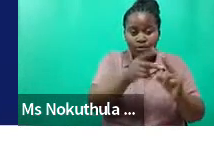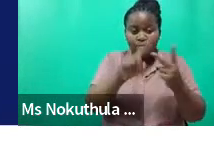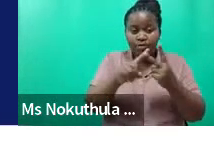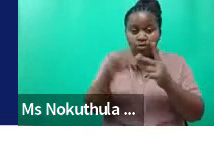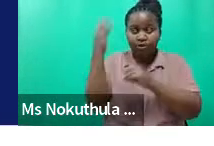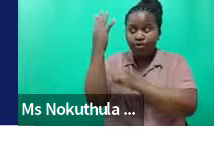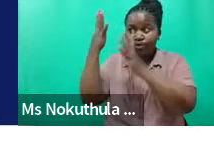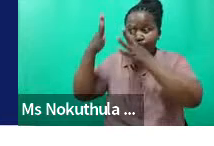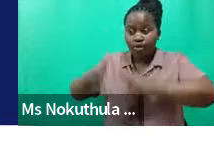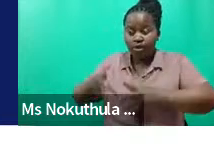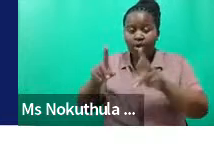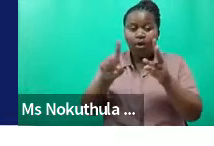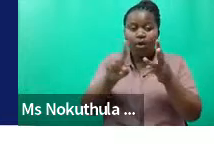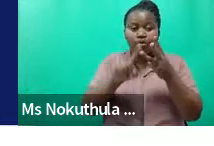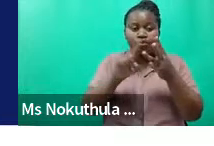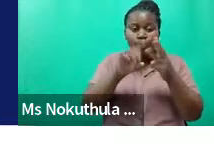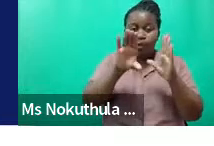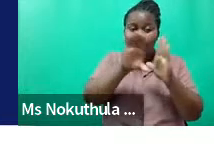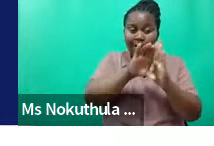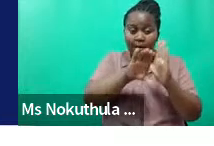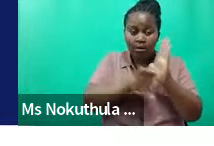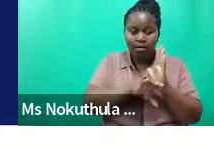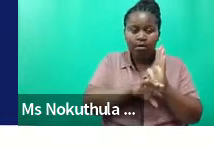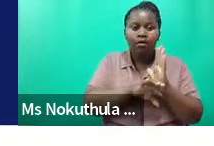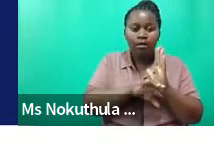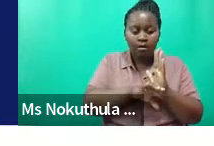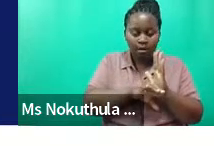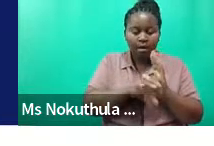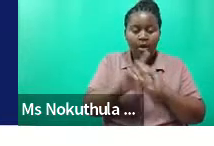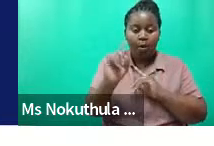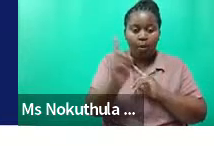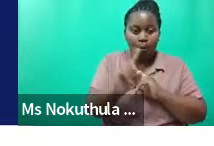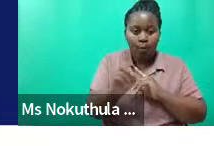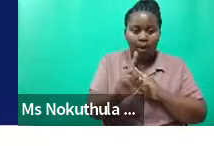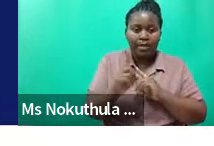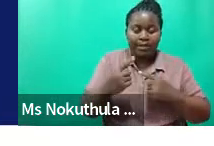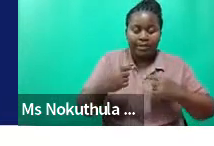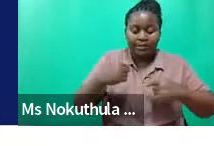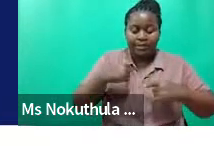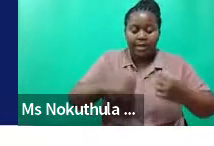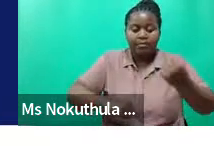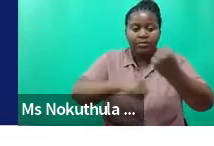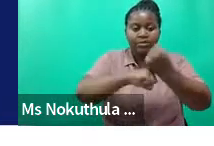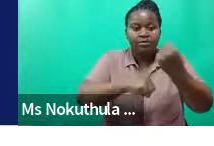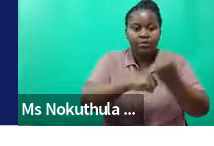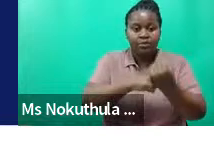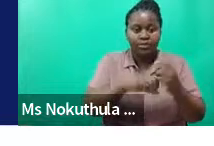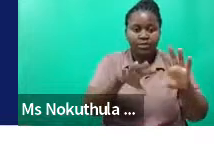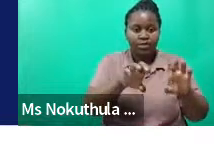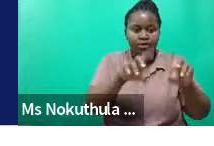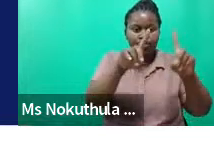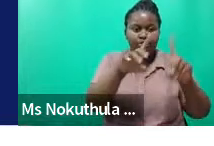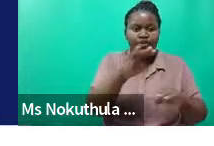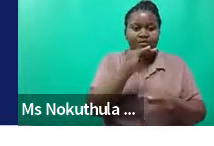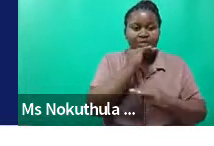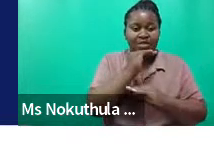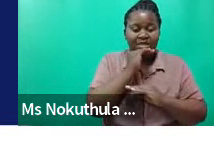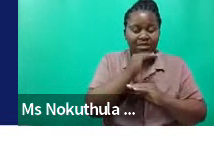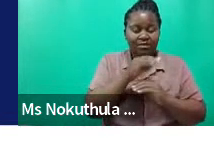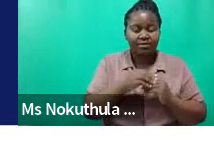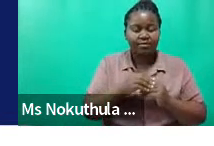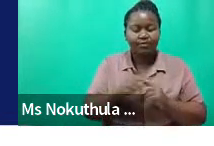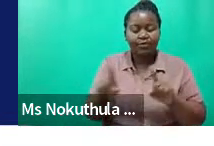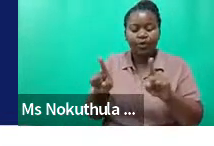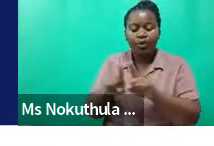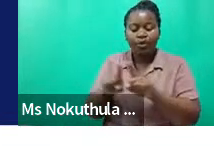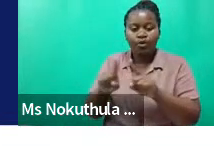curriculum, gives impetus to what supported education means. And so I also think that we